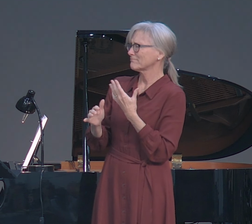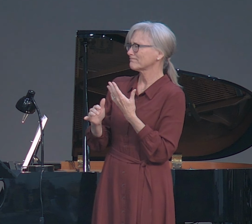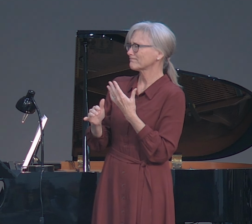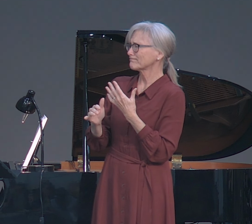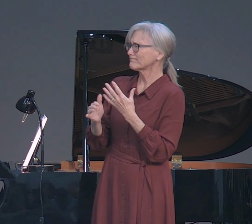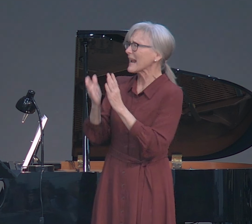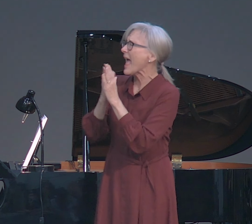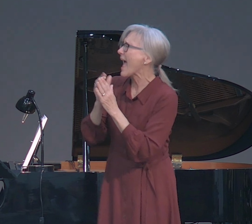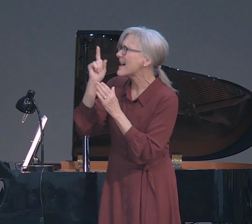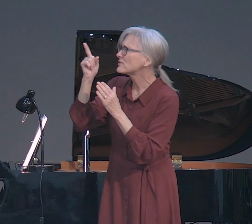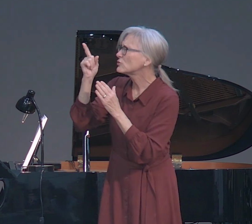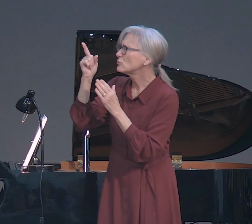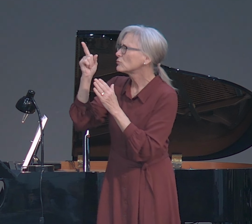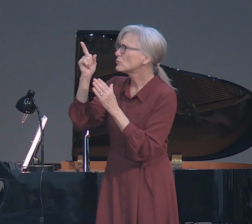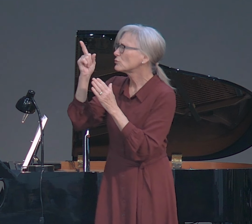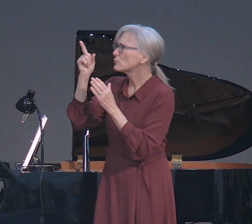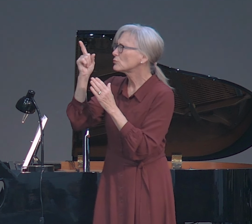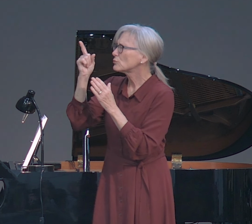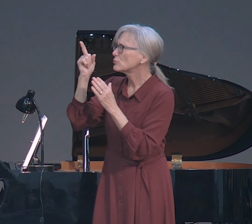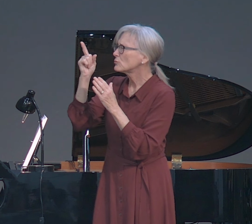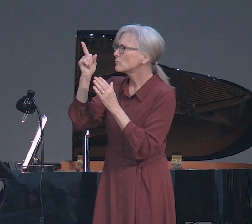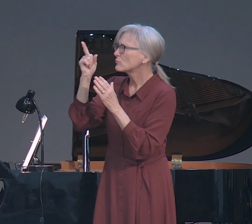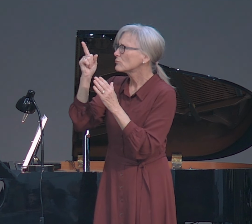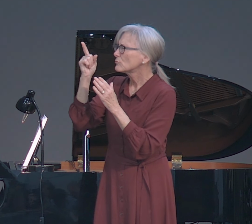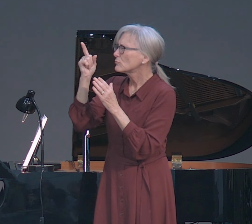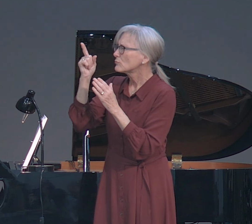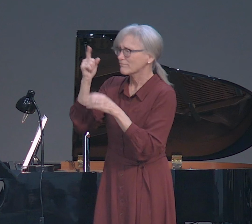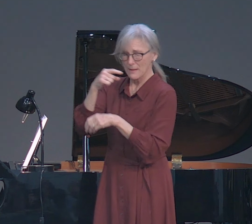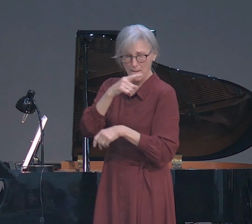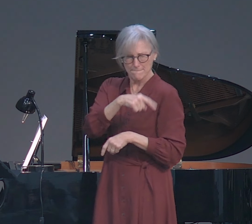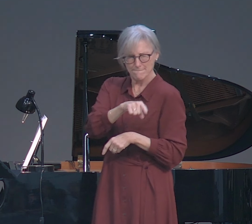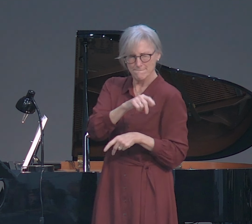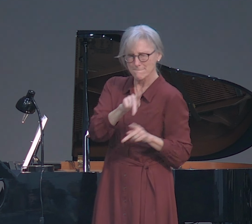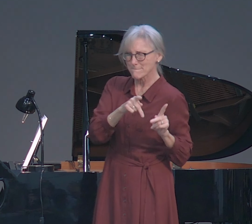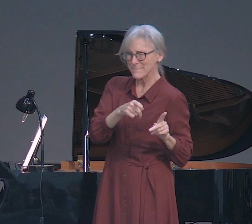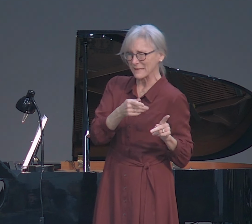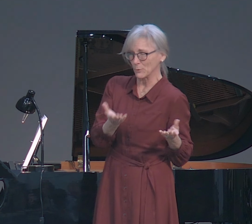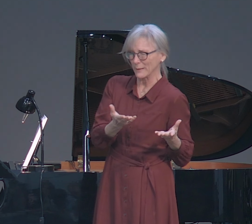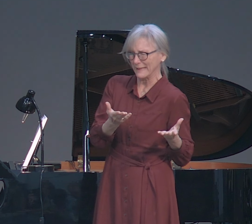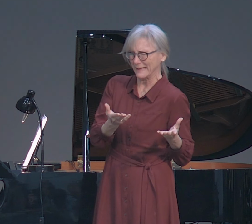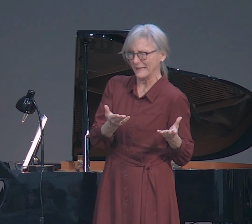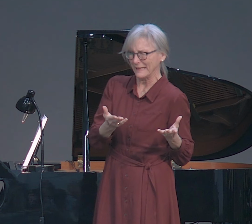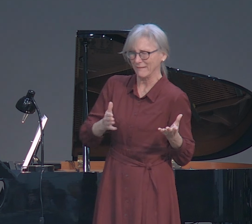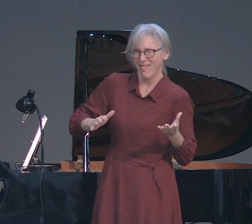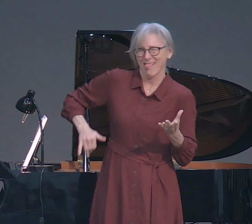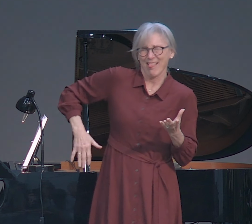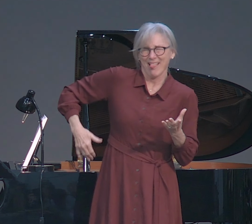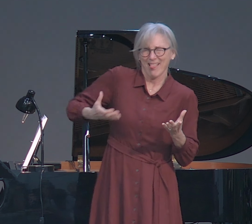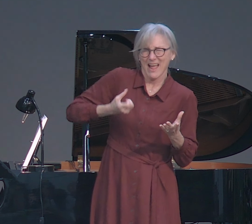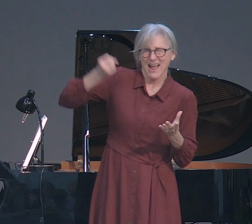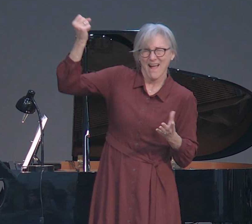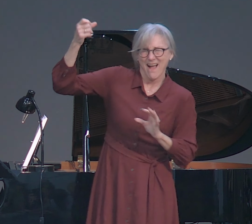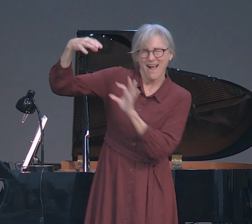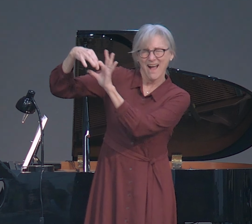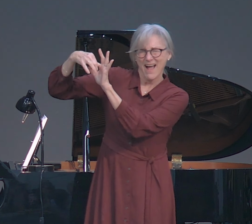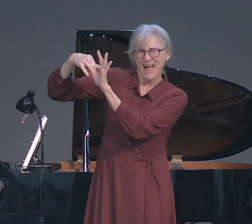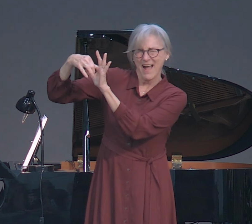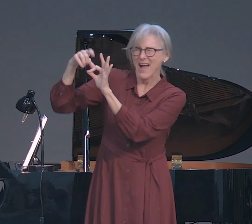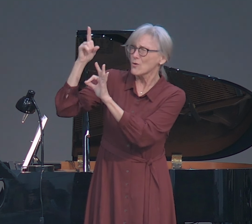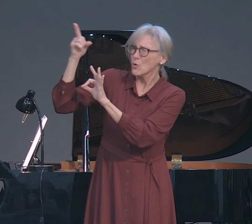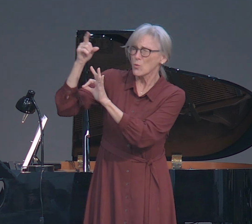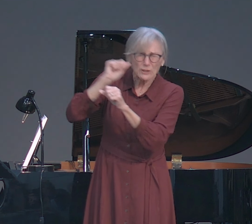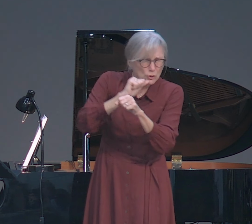Would You open the spiritual eyes of those who are here but lost in their sin and destined